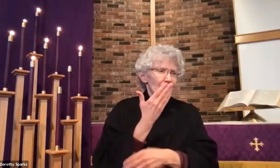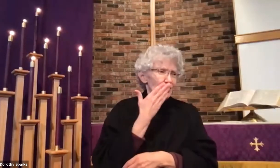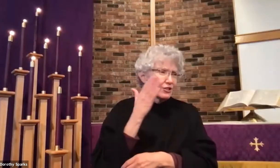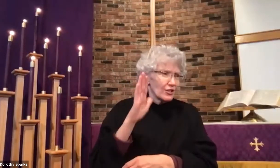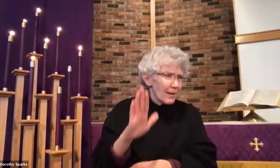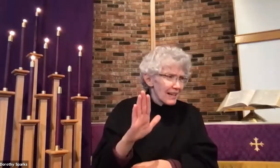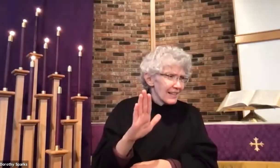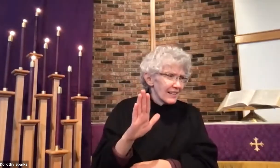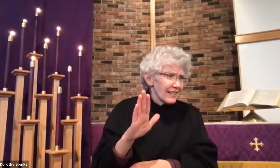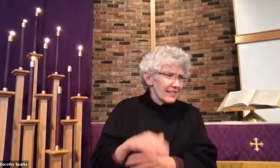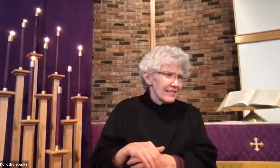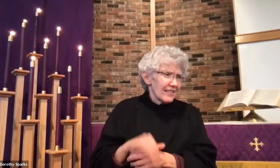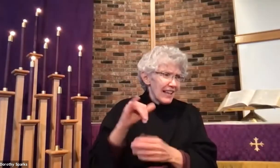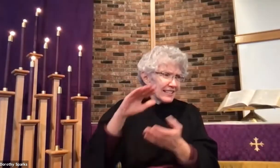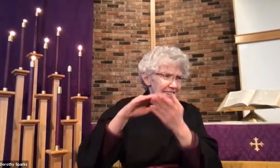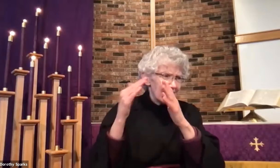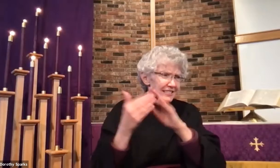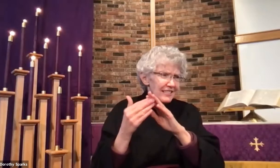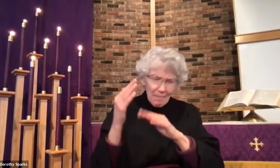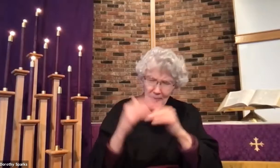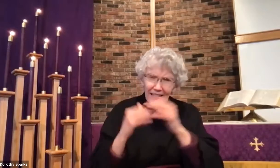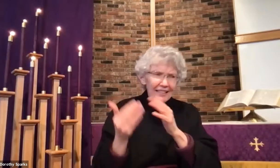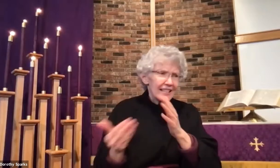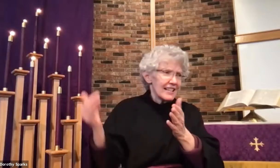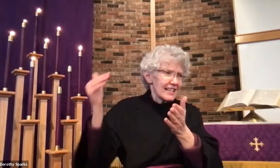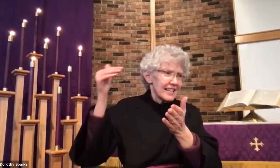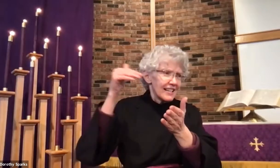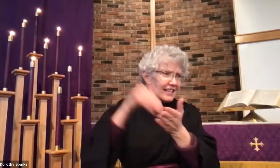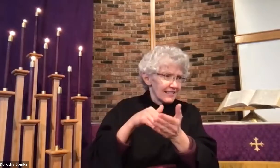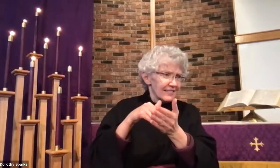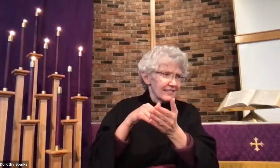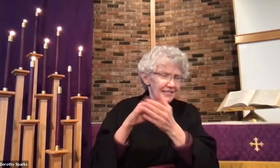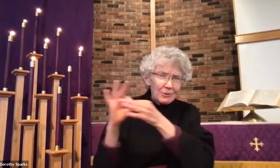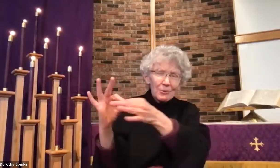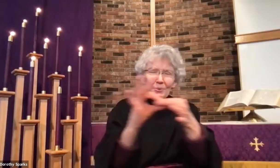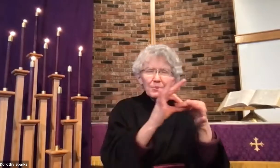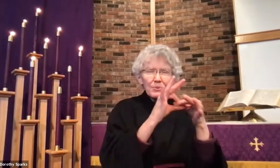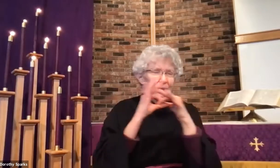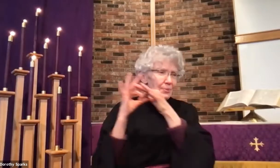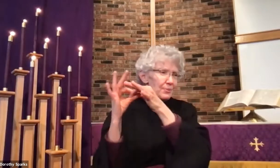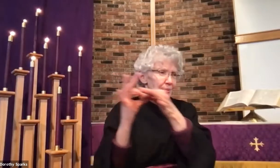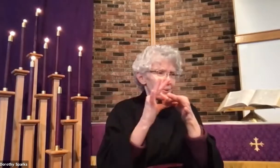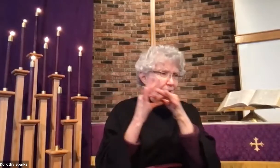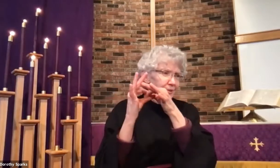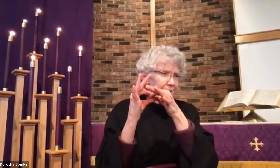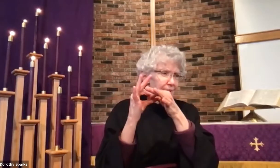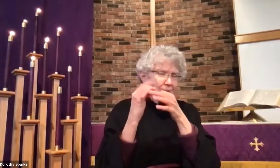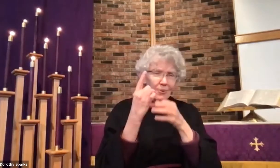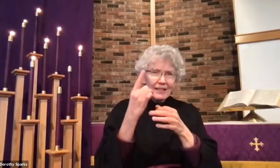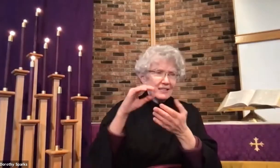This is New Jerusalem. The city has been rebuilt as one united city.